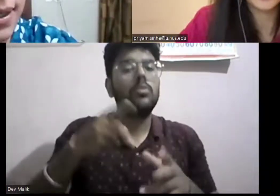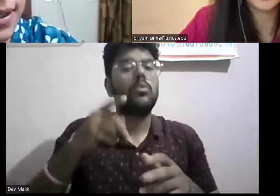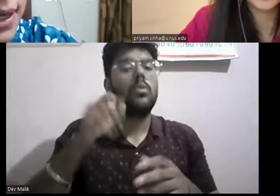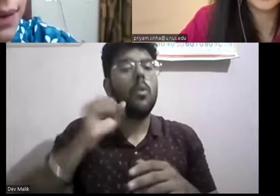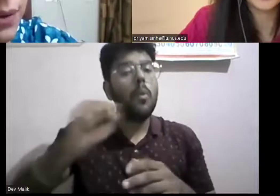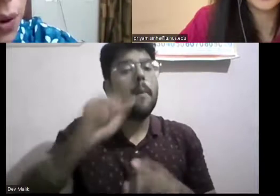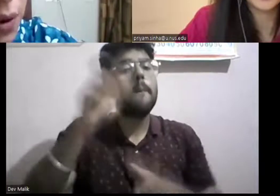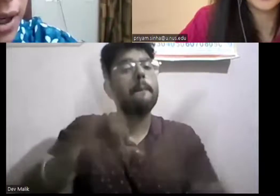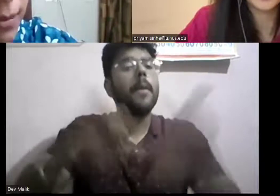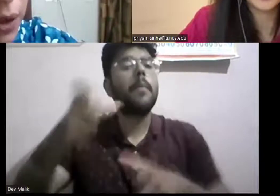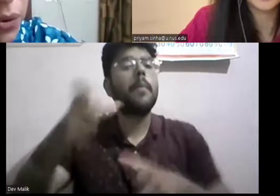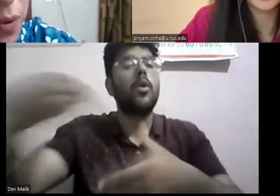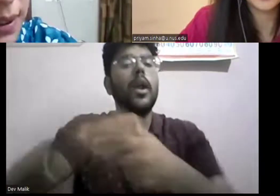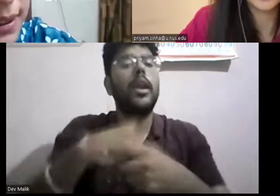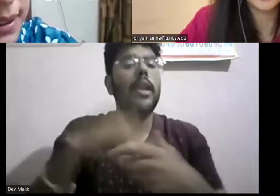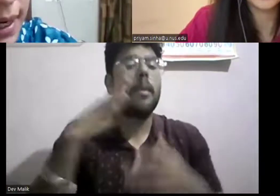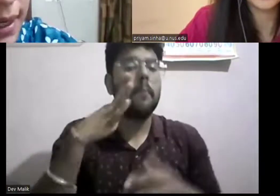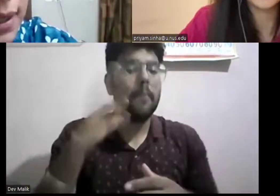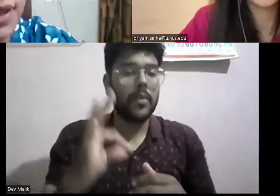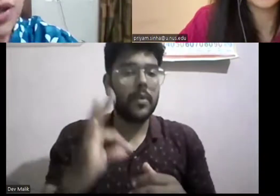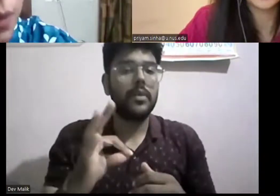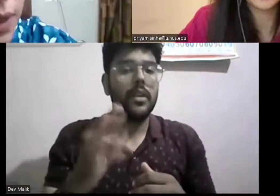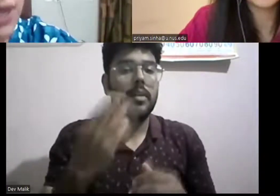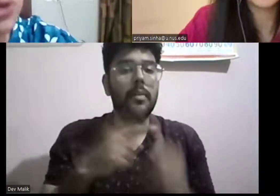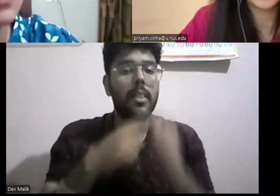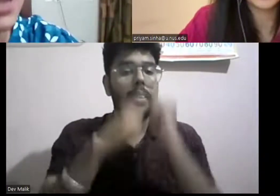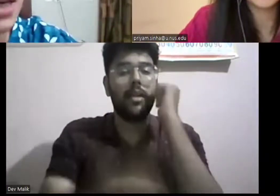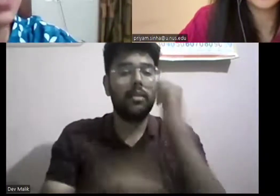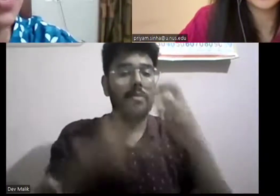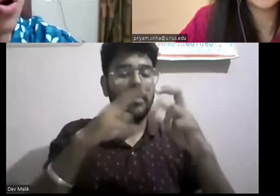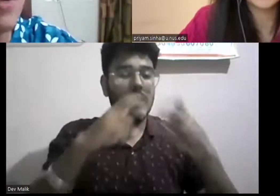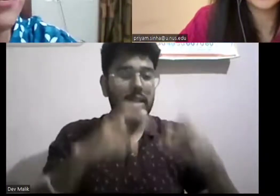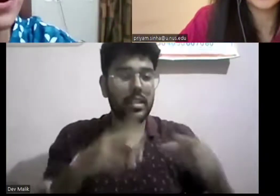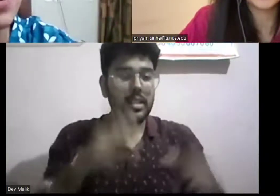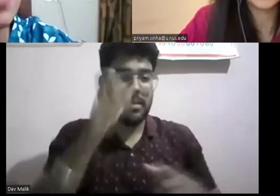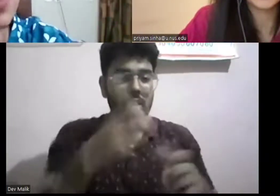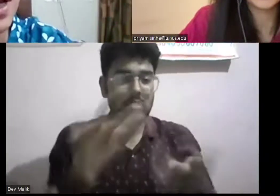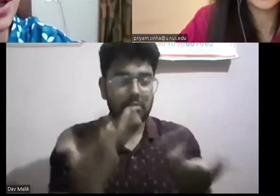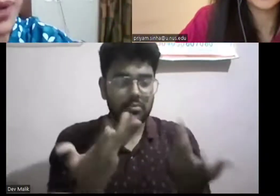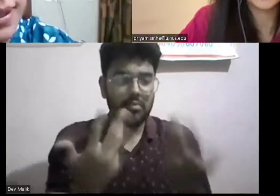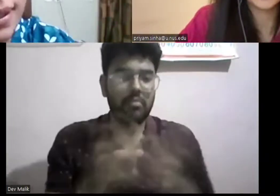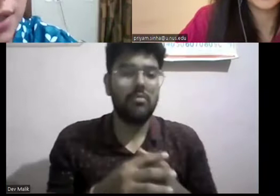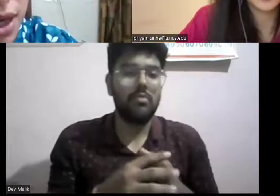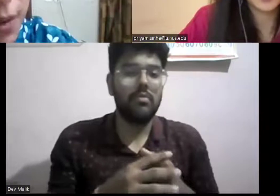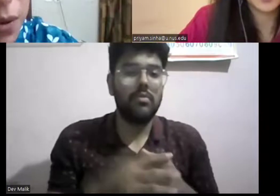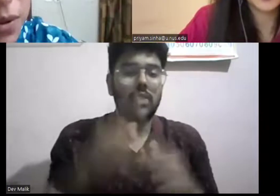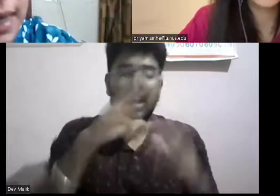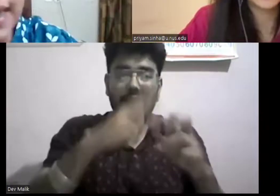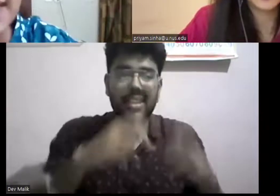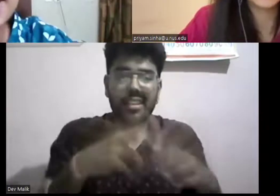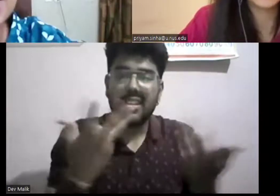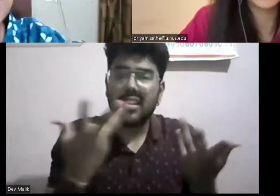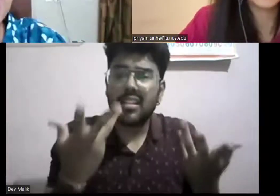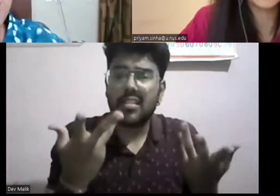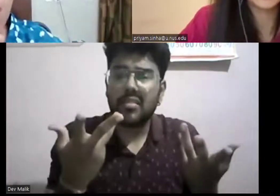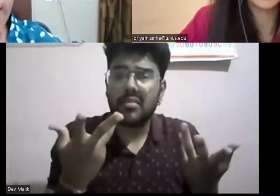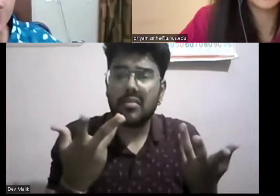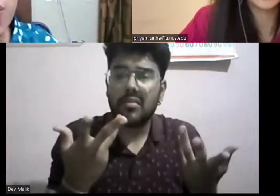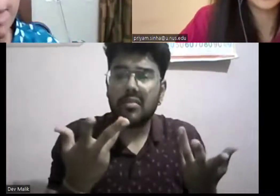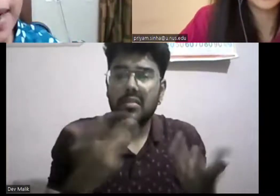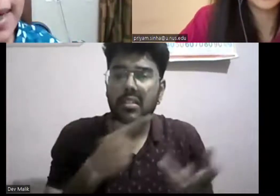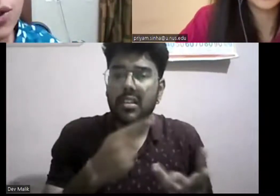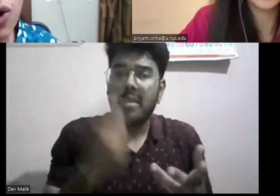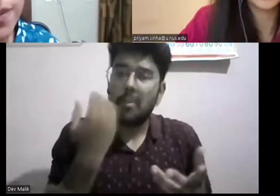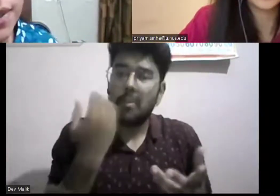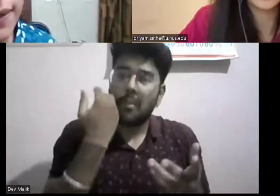research that I was talking about towards the end, so one needs to relook of, what are you researching about? Is it just going